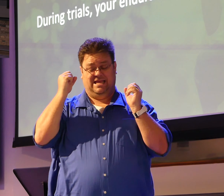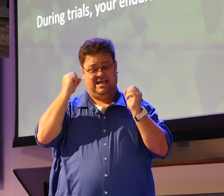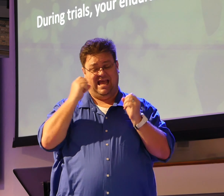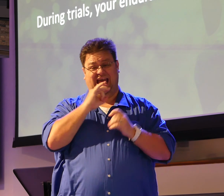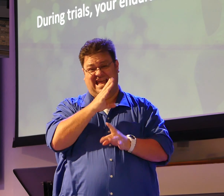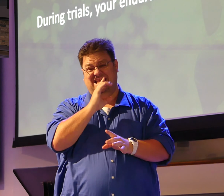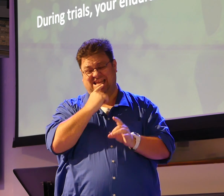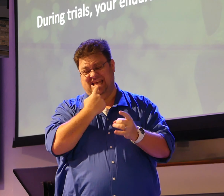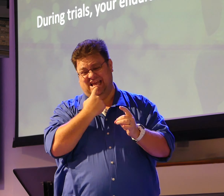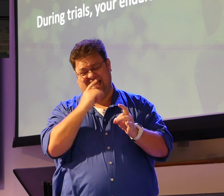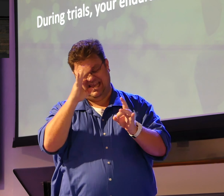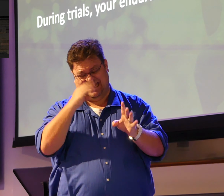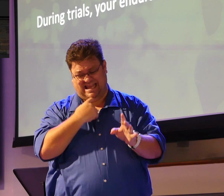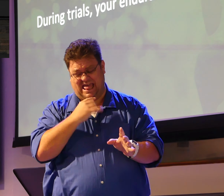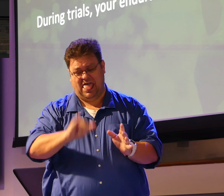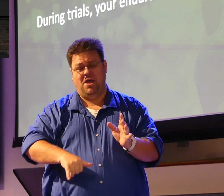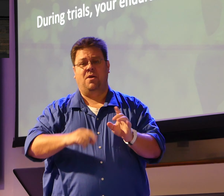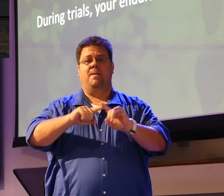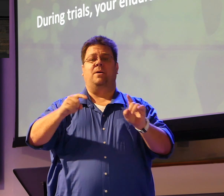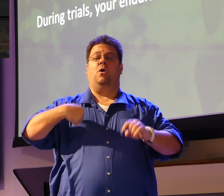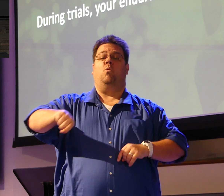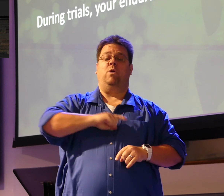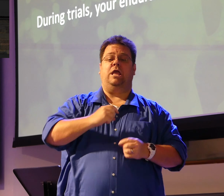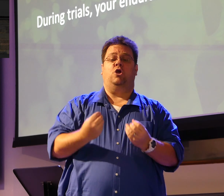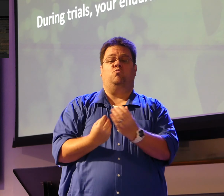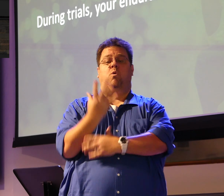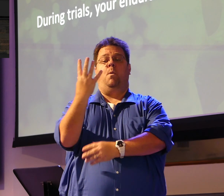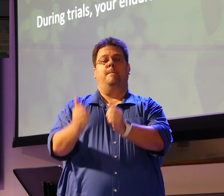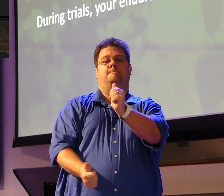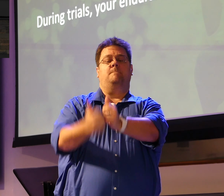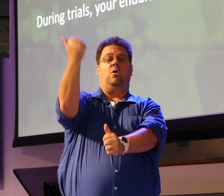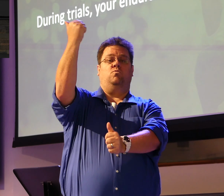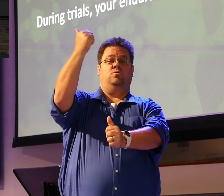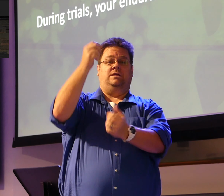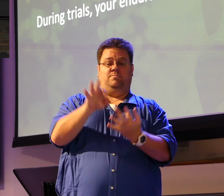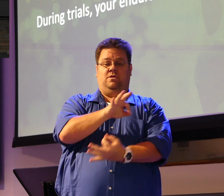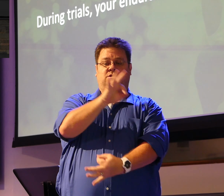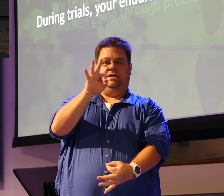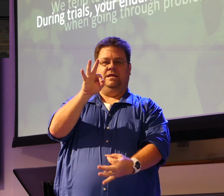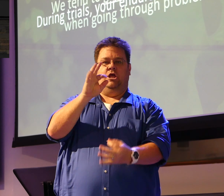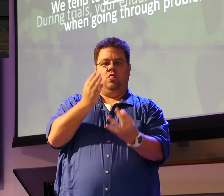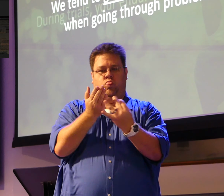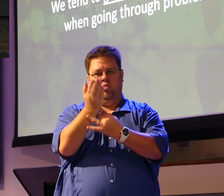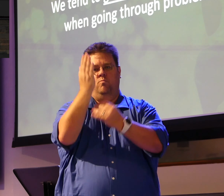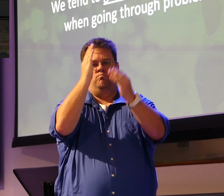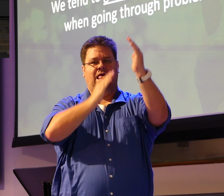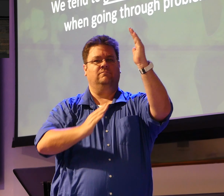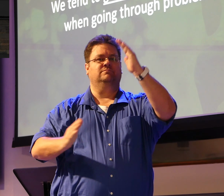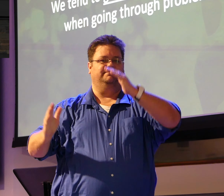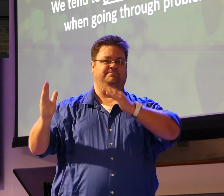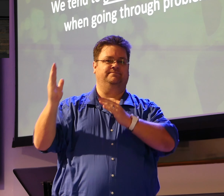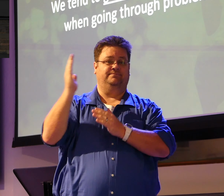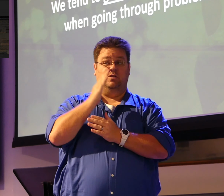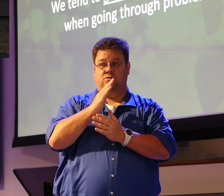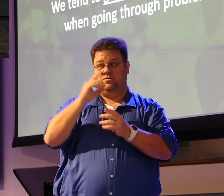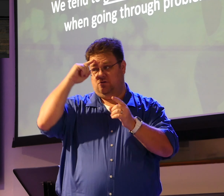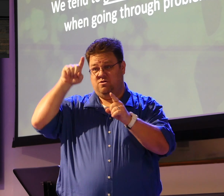i hate to say this but how many of you would agree with this we tend to grow the most spiritually when we go through problems